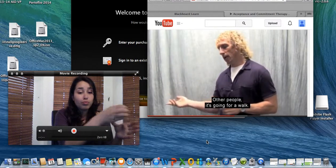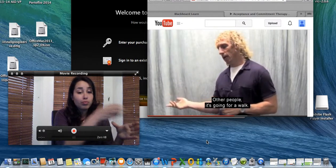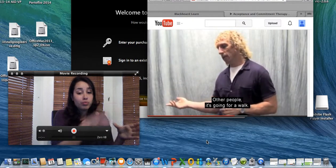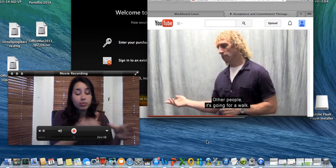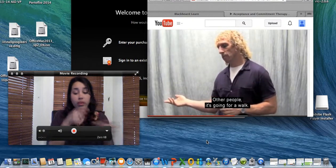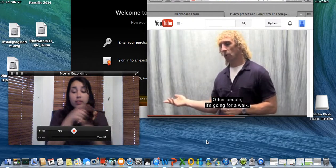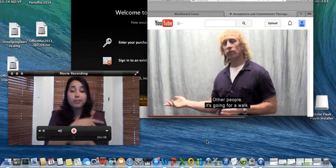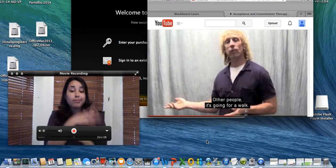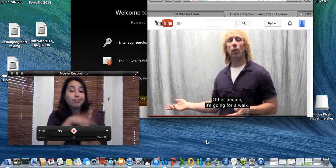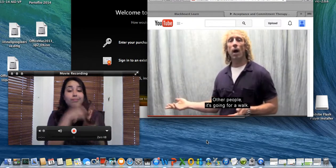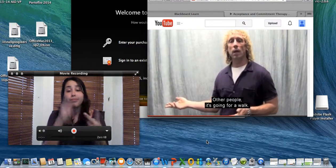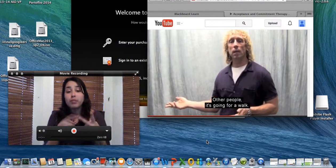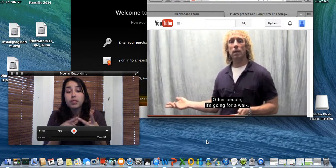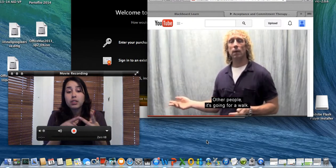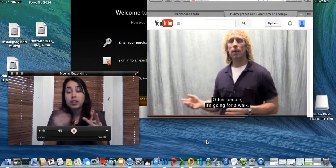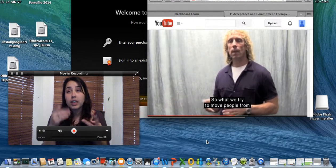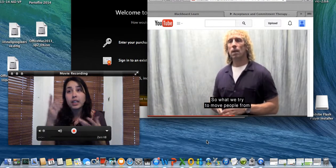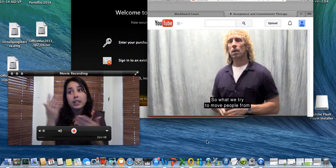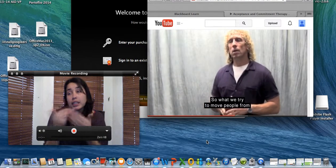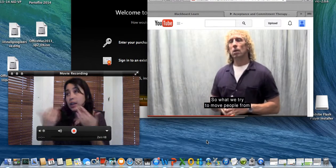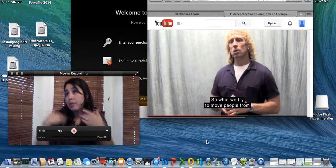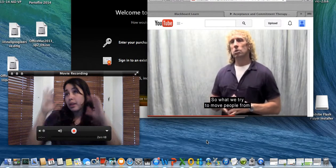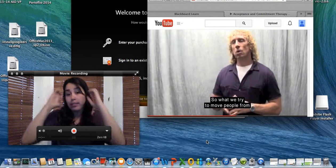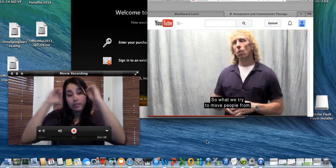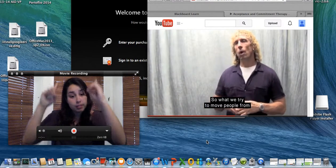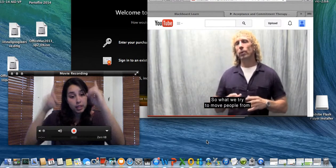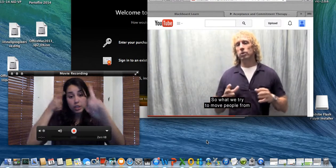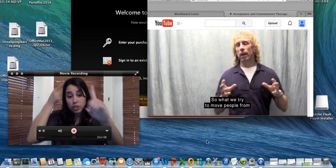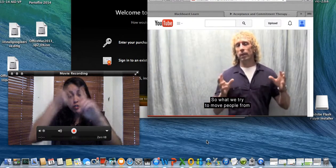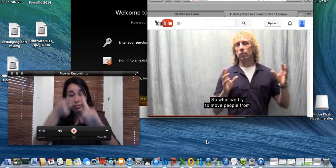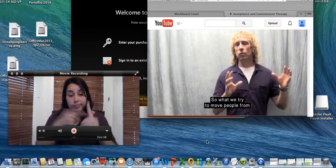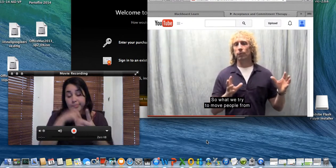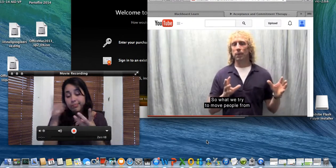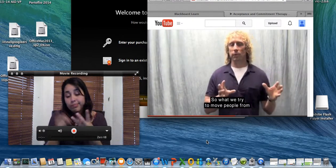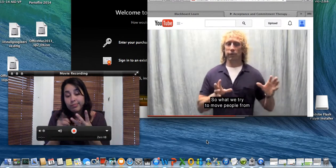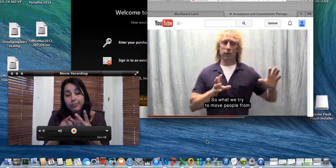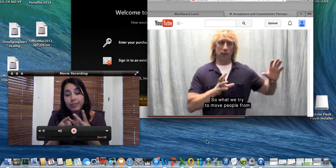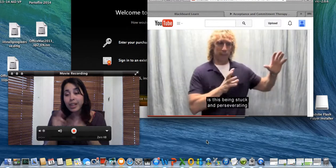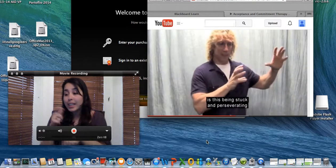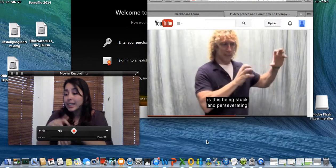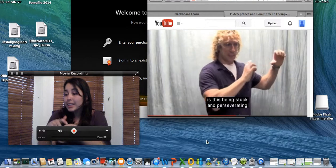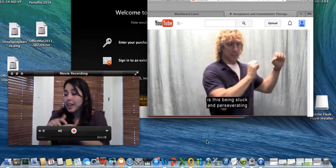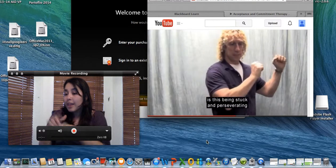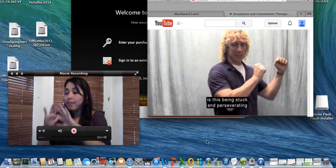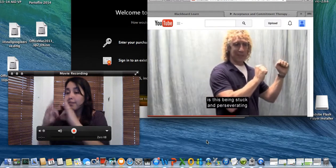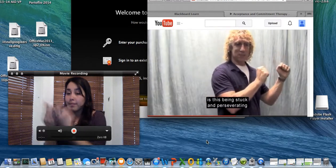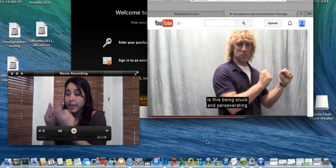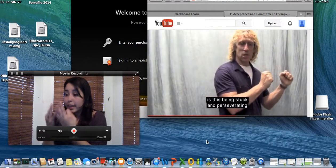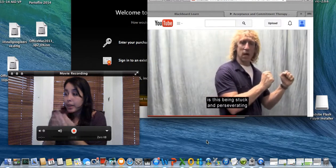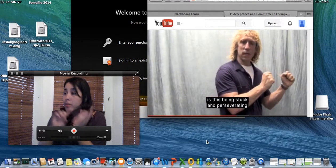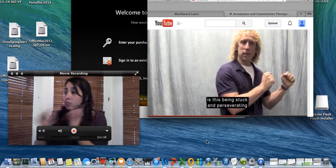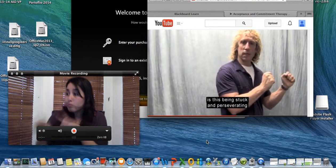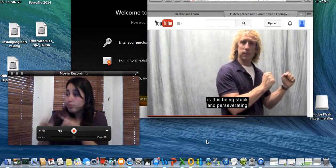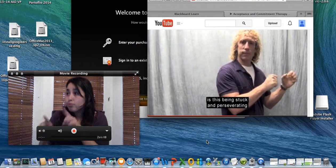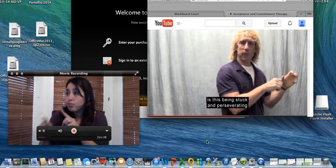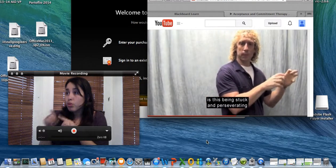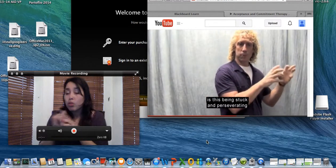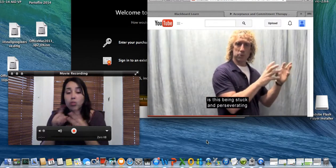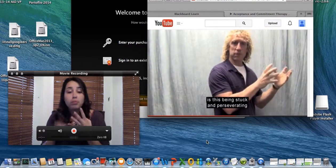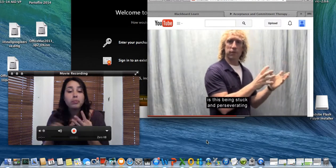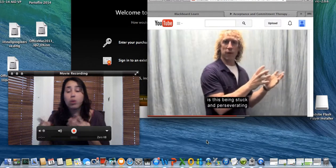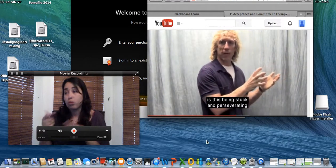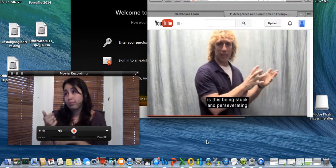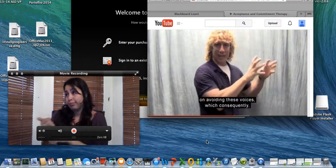it's going for a walk. So what we try to move people from is this being stuck